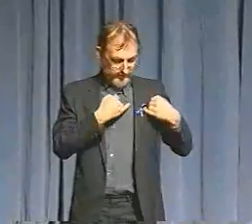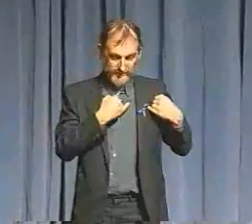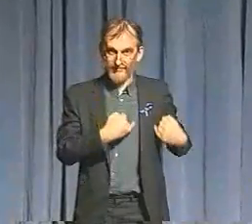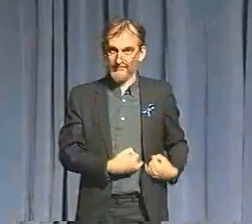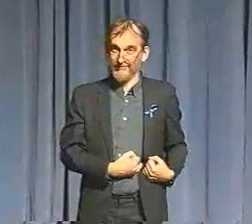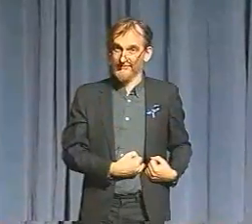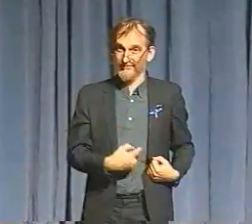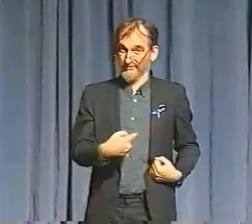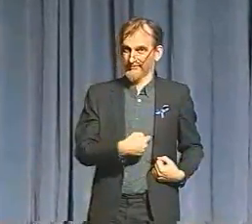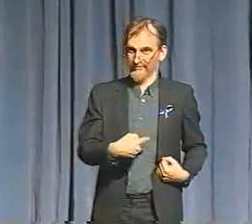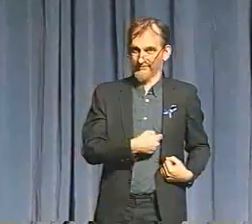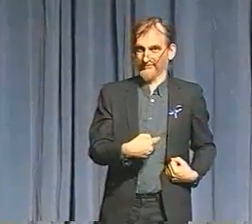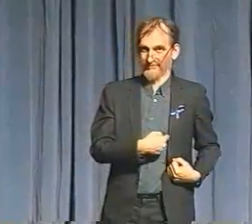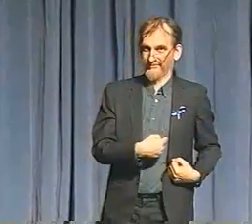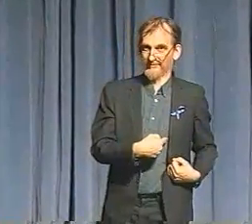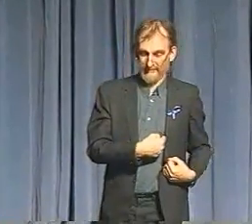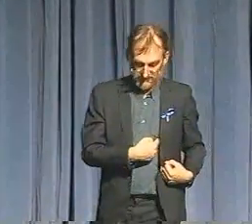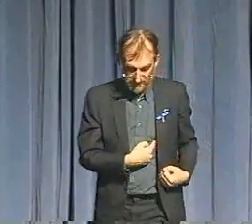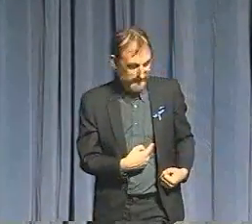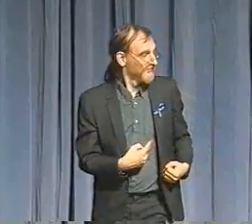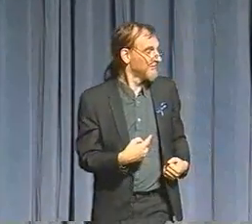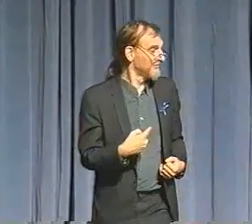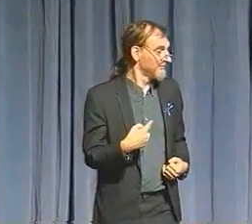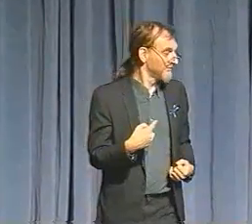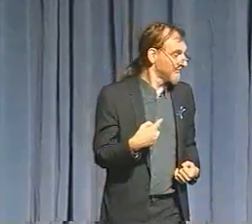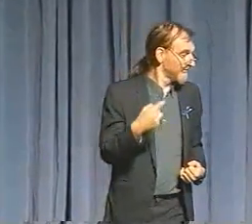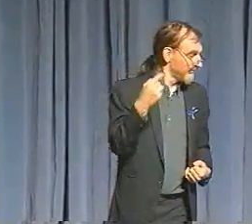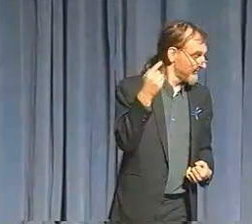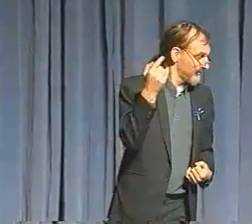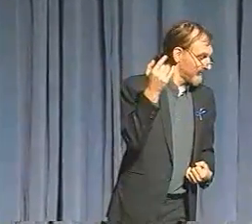at the heart of that is the international spirit.